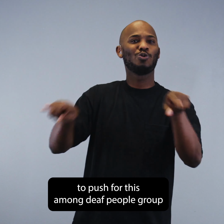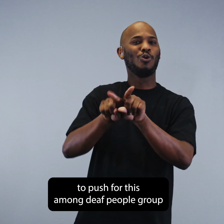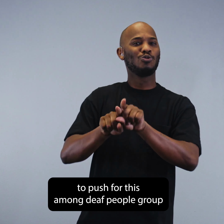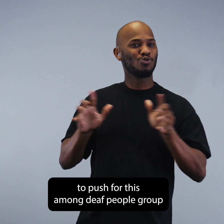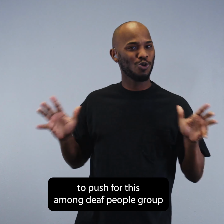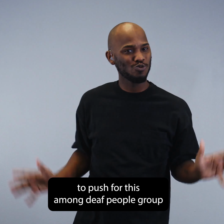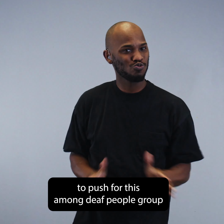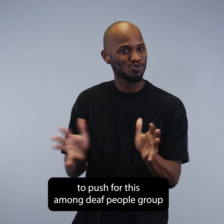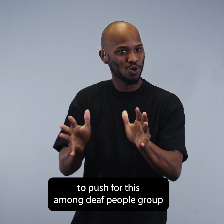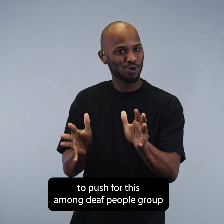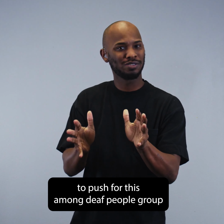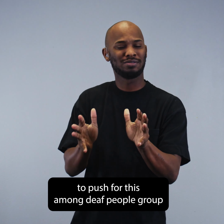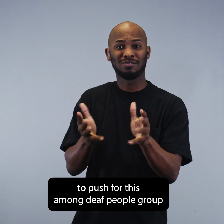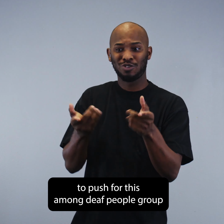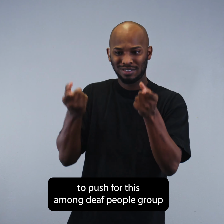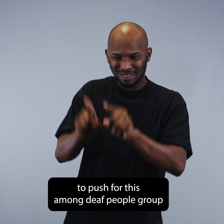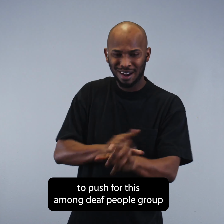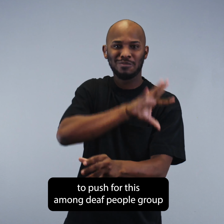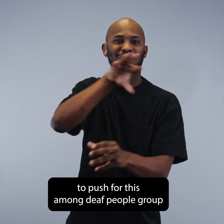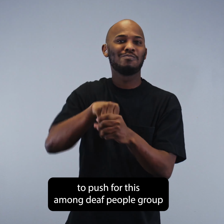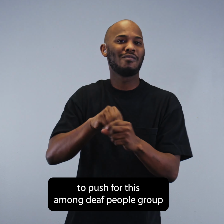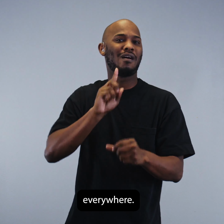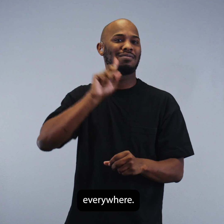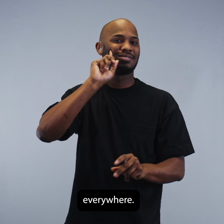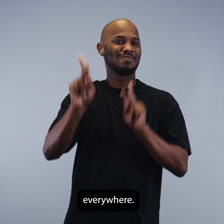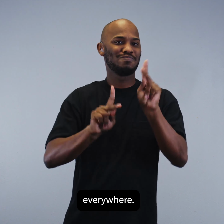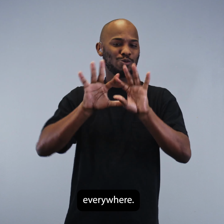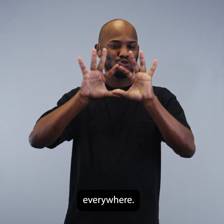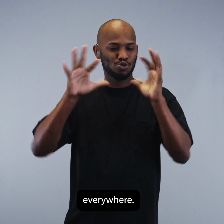push for this among deaf people groups everywhere.